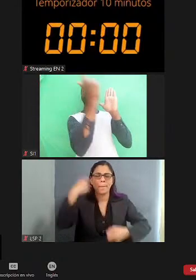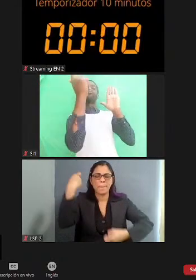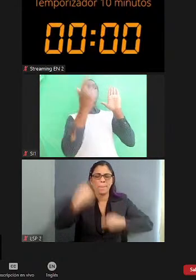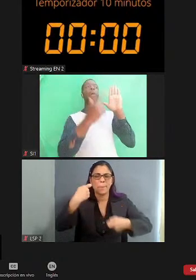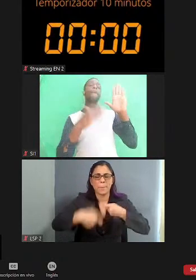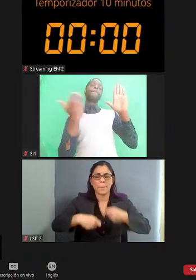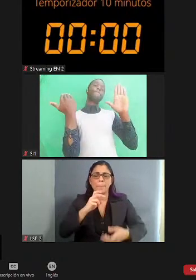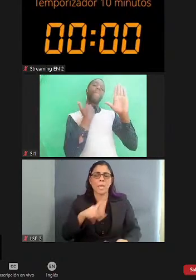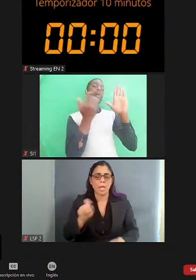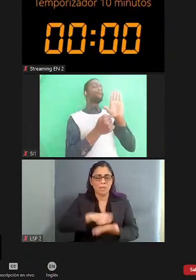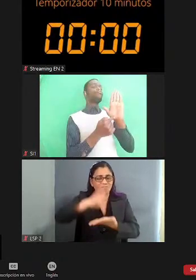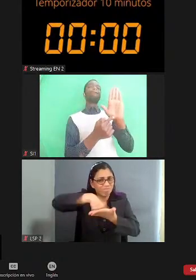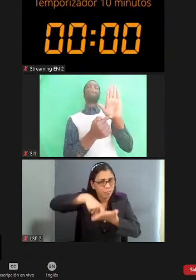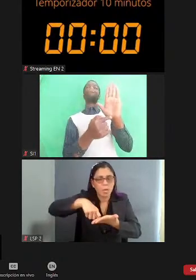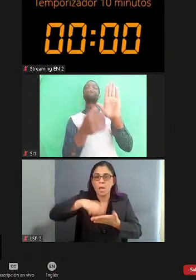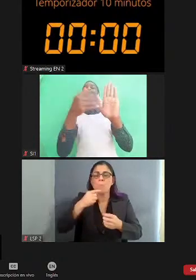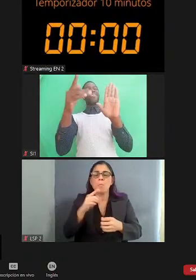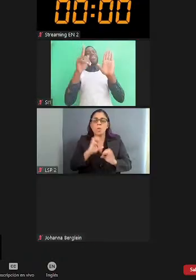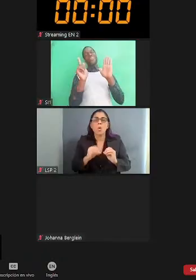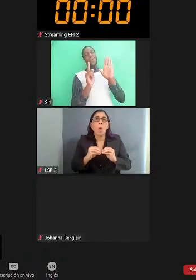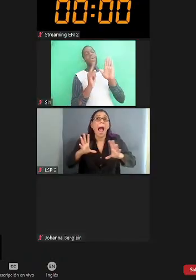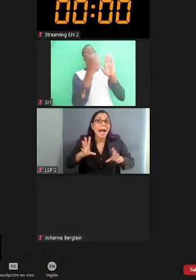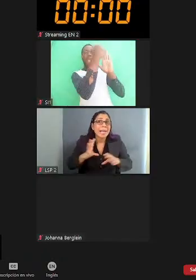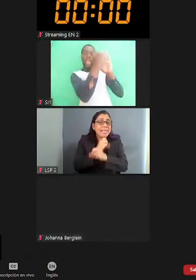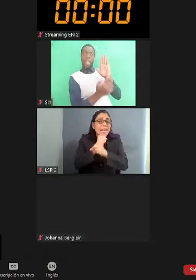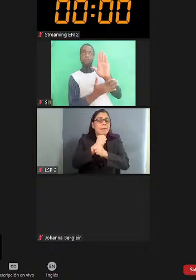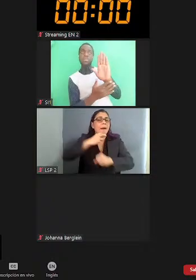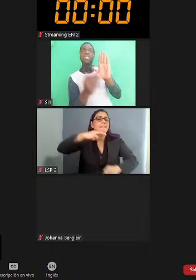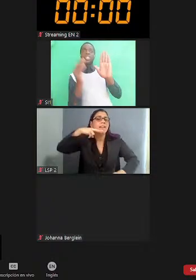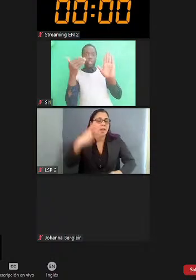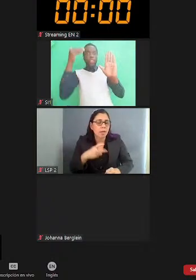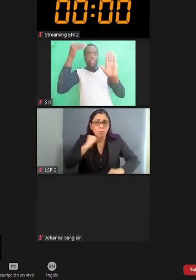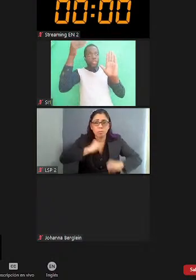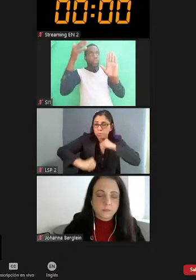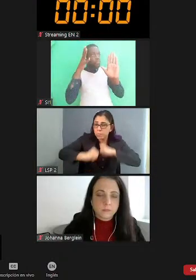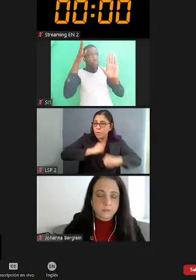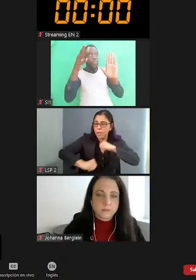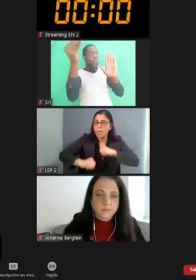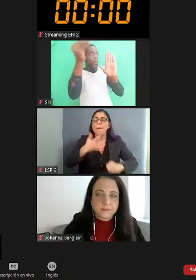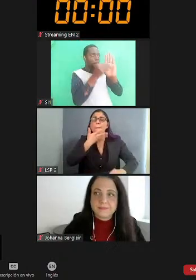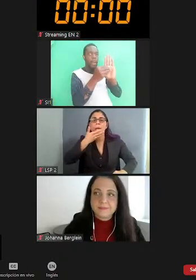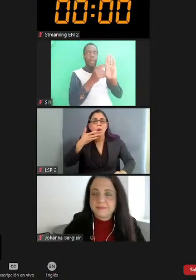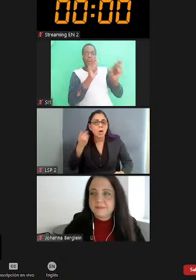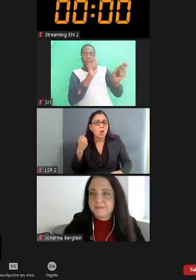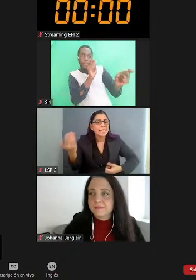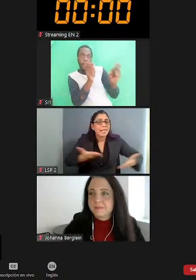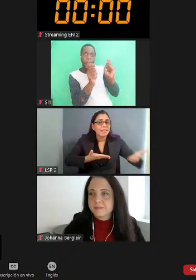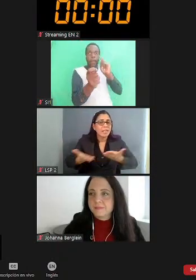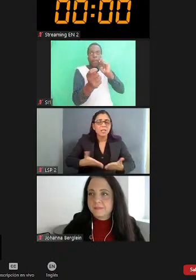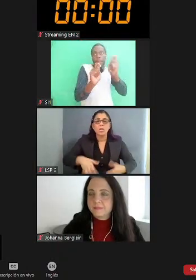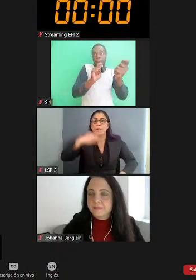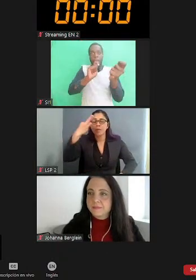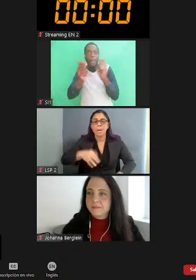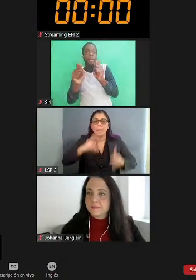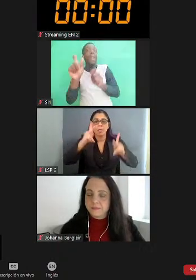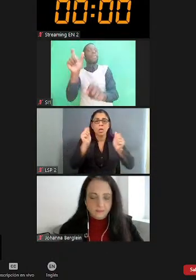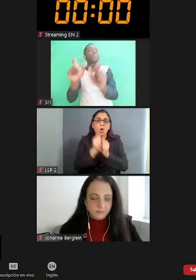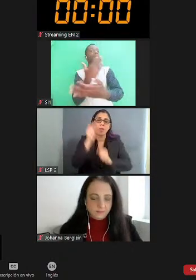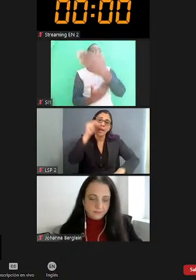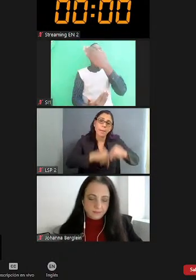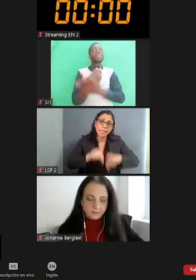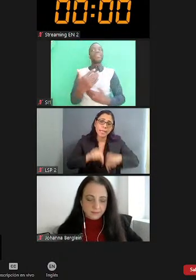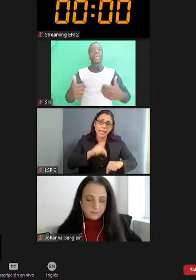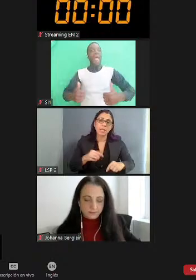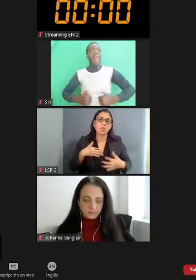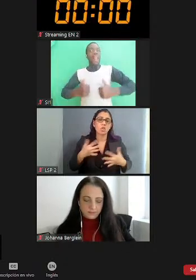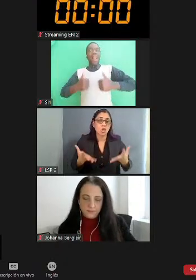this is a dynamic instrument that will allow us to develop creatively services and improve on life quality of